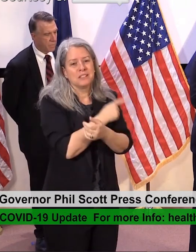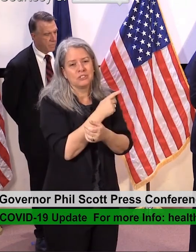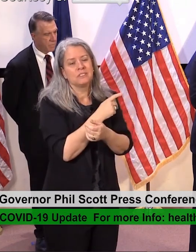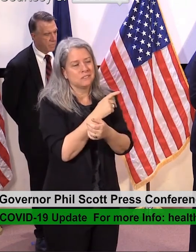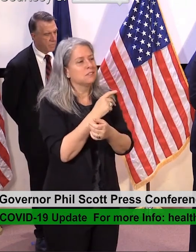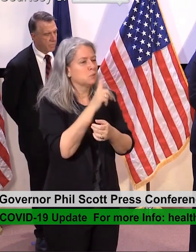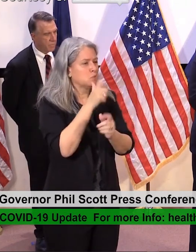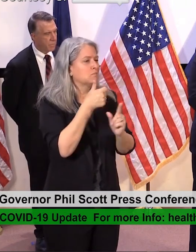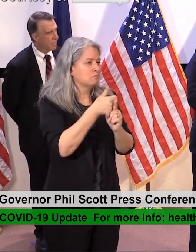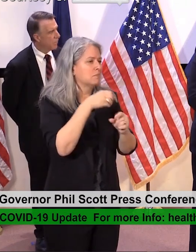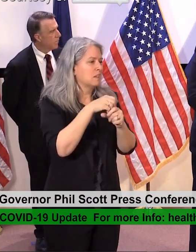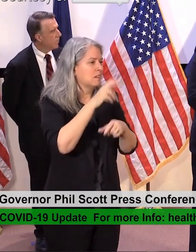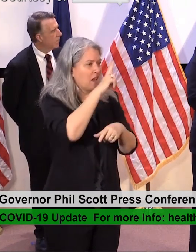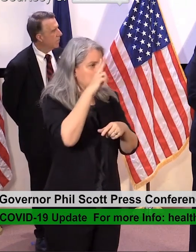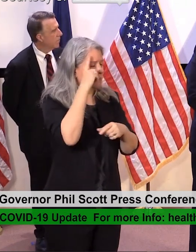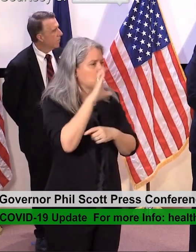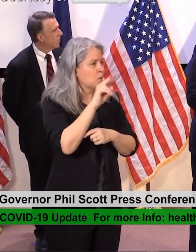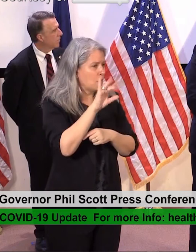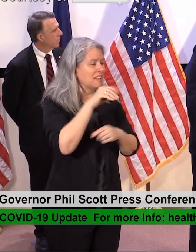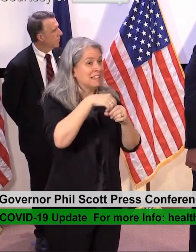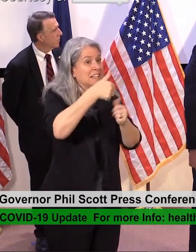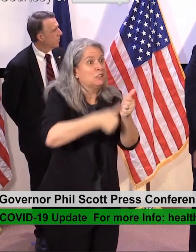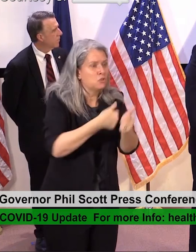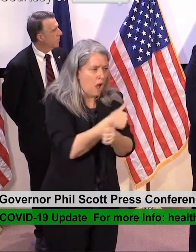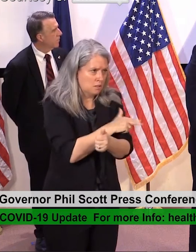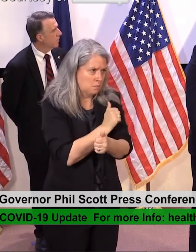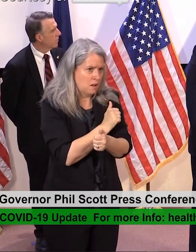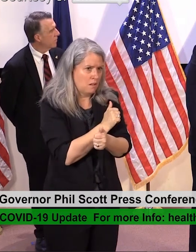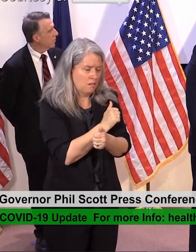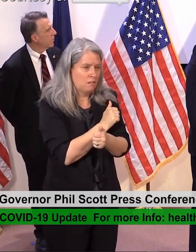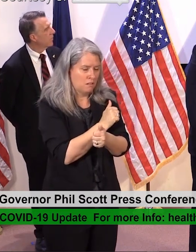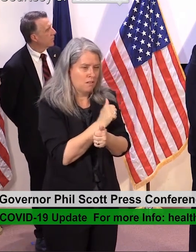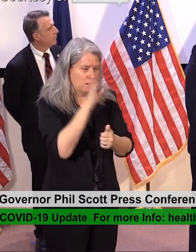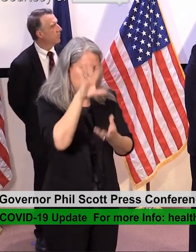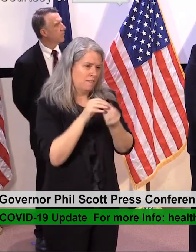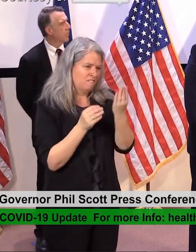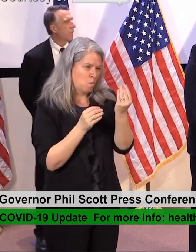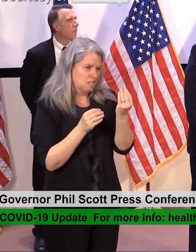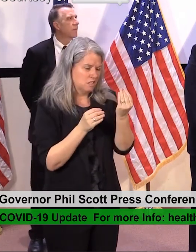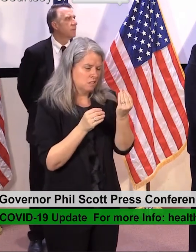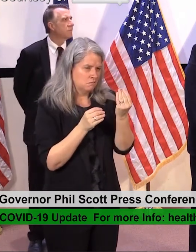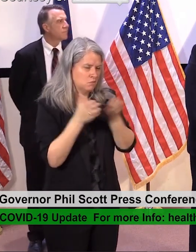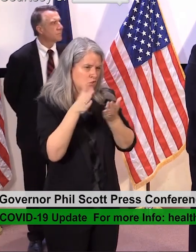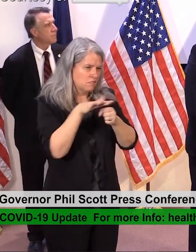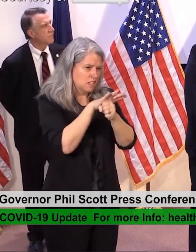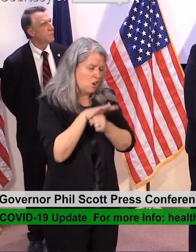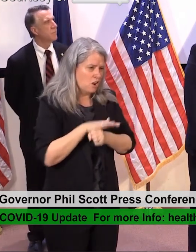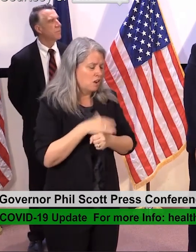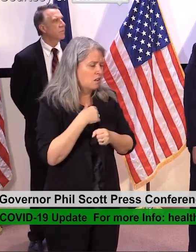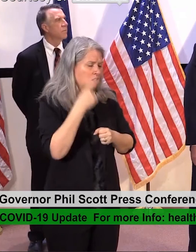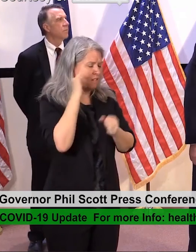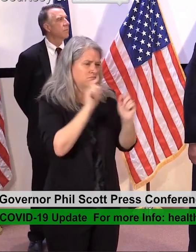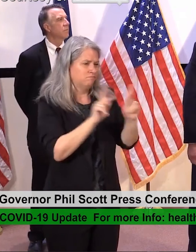that are hospitalized for COVID in each hospital service area. There's 14 of them, and they really much correspond to